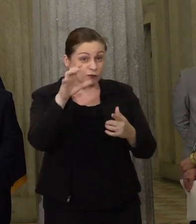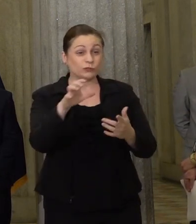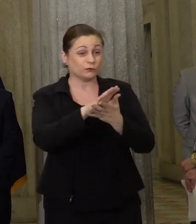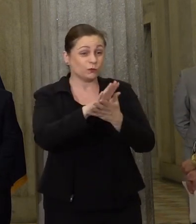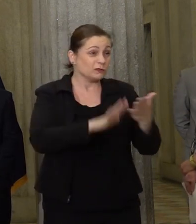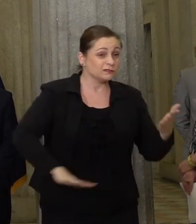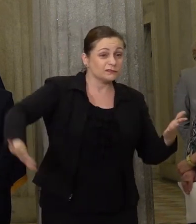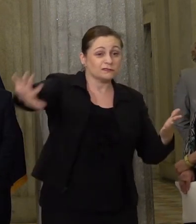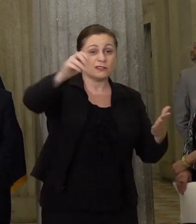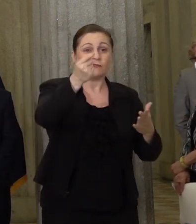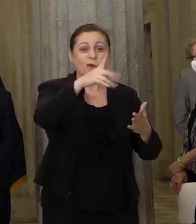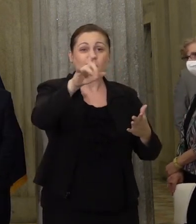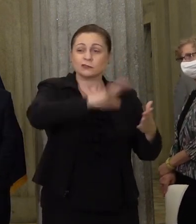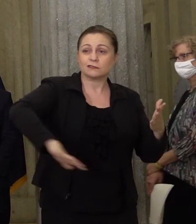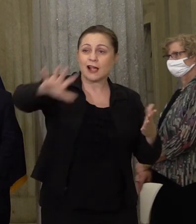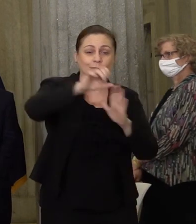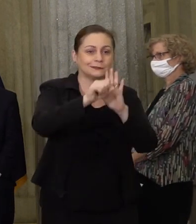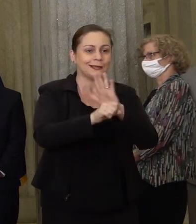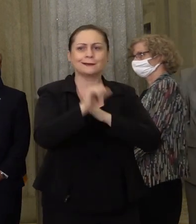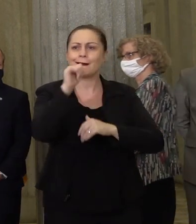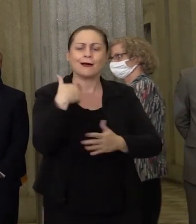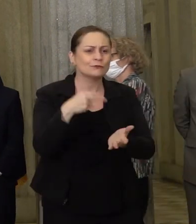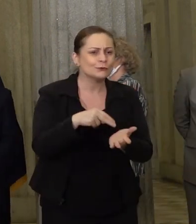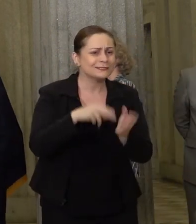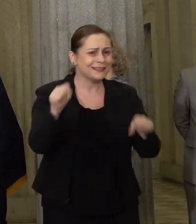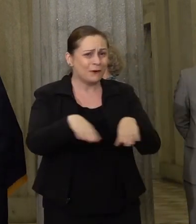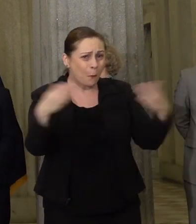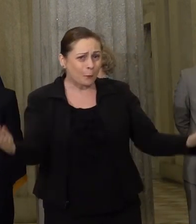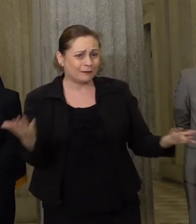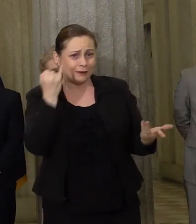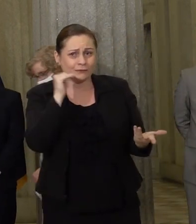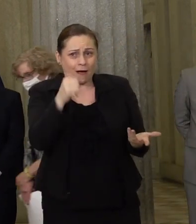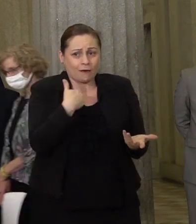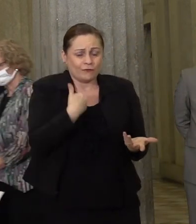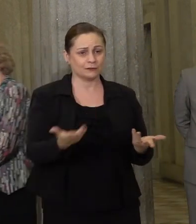it conceivable, is it safe for schools to reopen if they don't even have a nurse in the building?